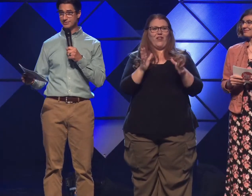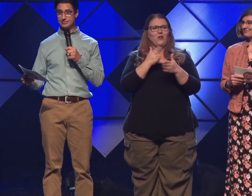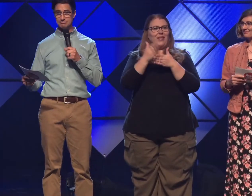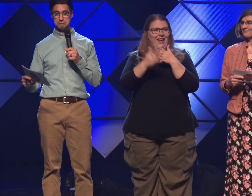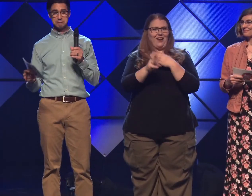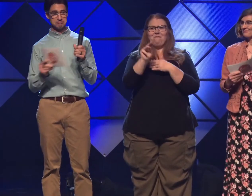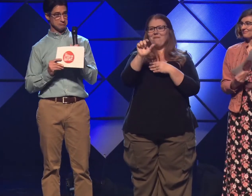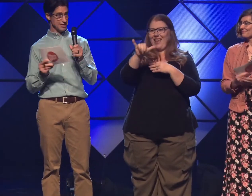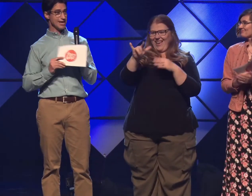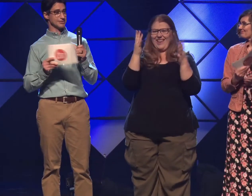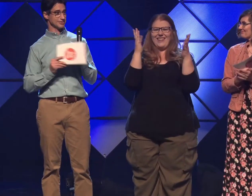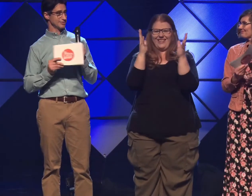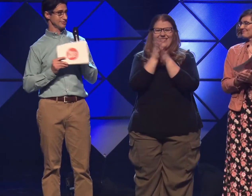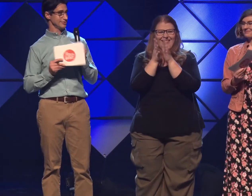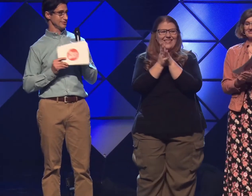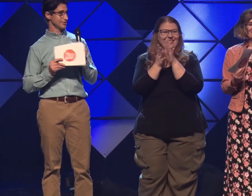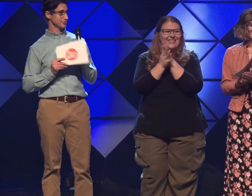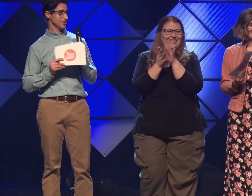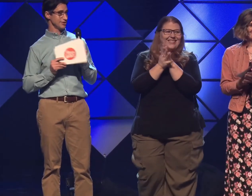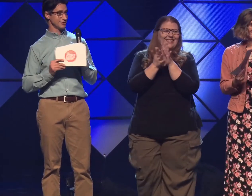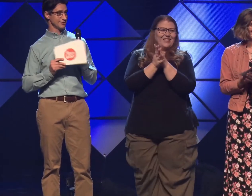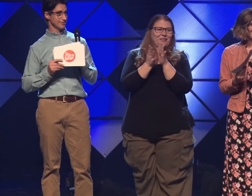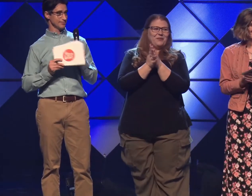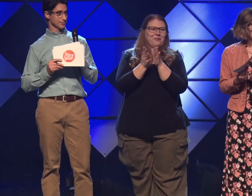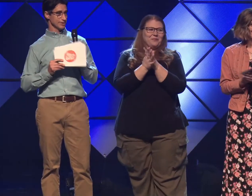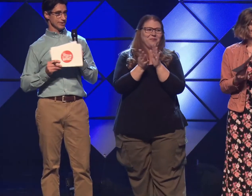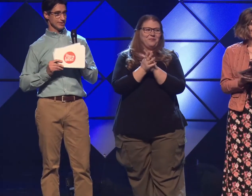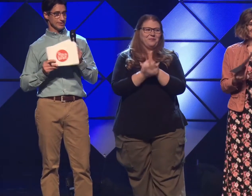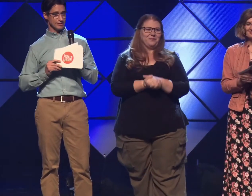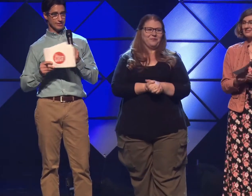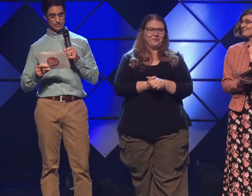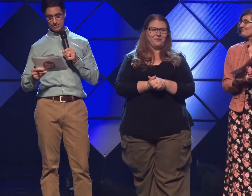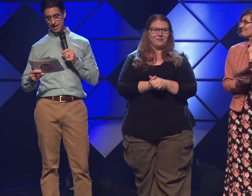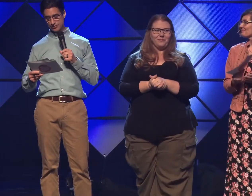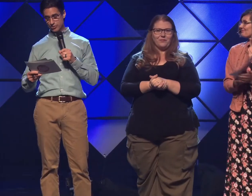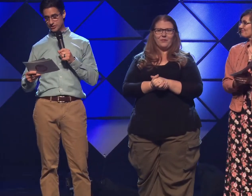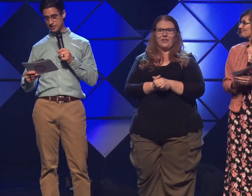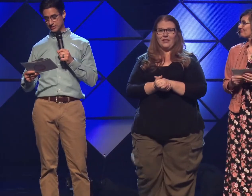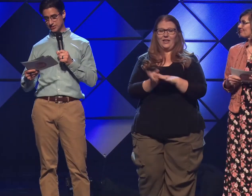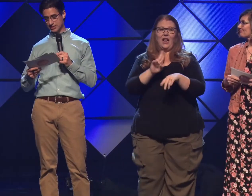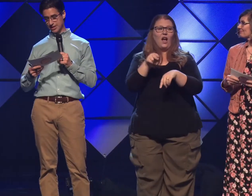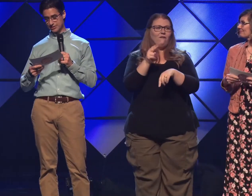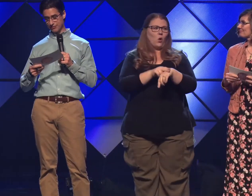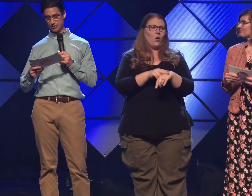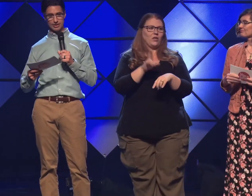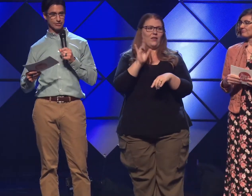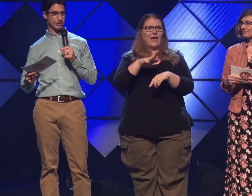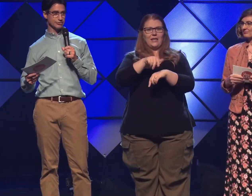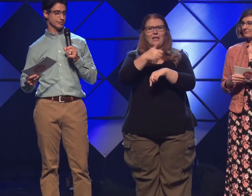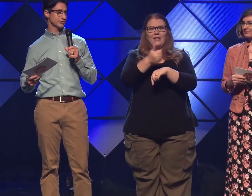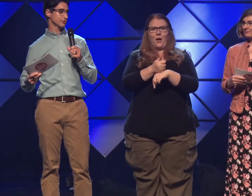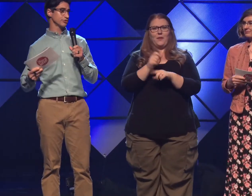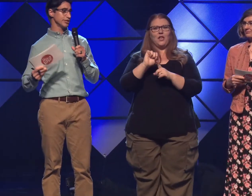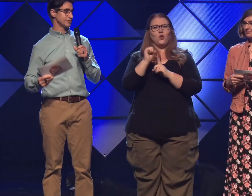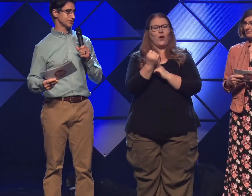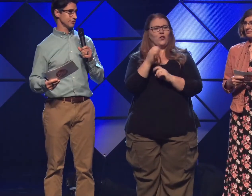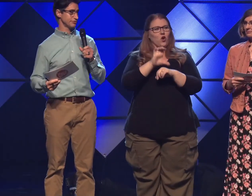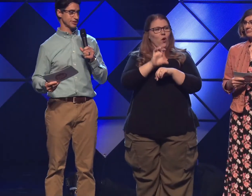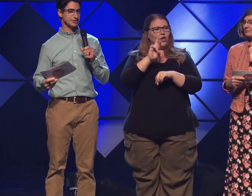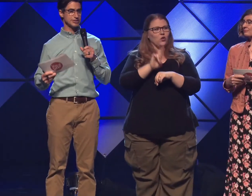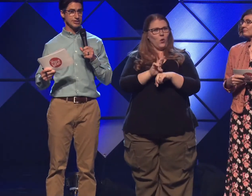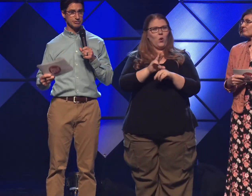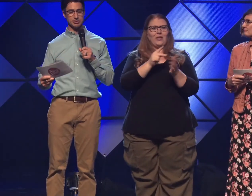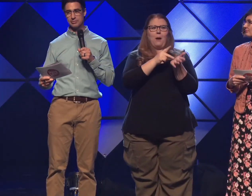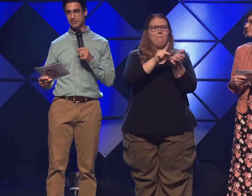May. Yes, that's right. That, of course, sets the stage for Crossroads to relieve itself